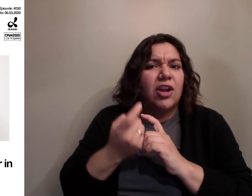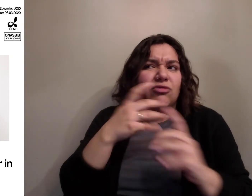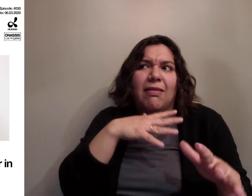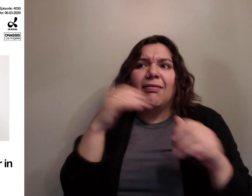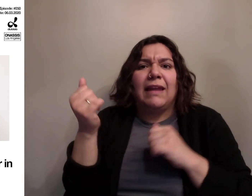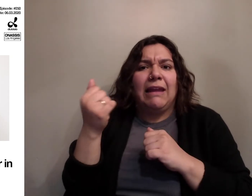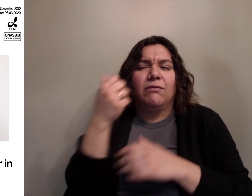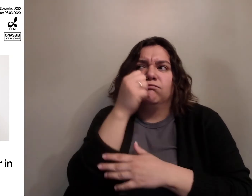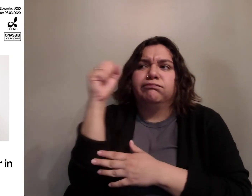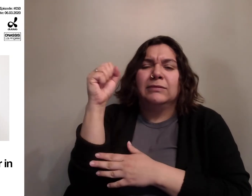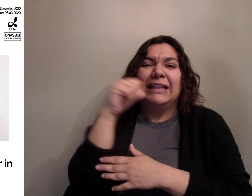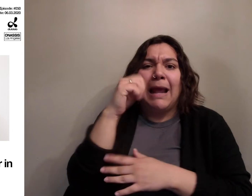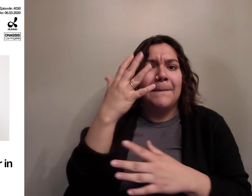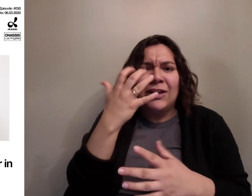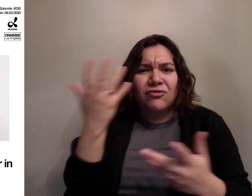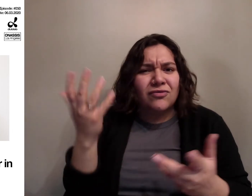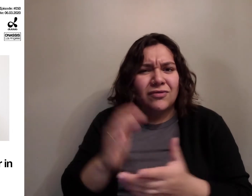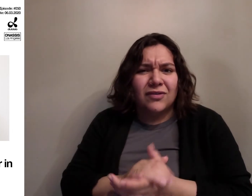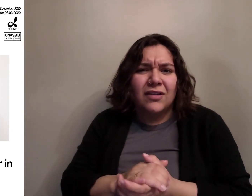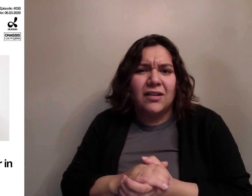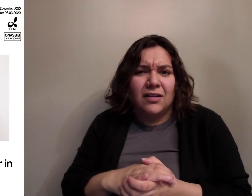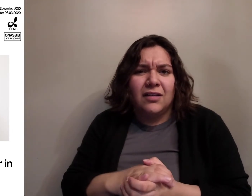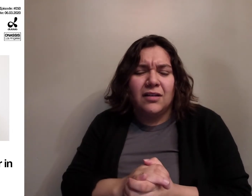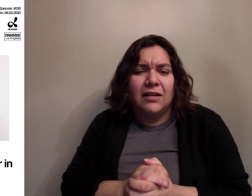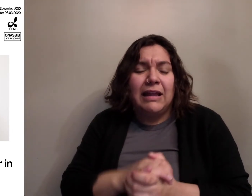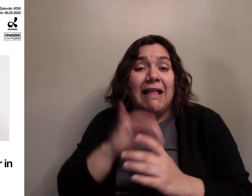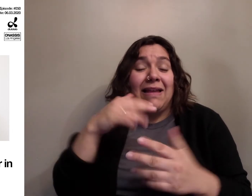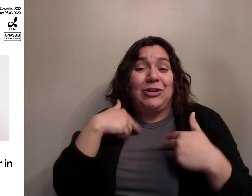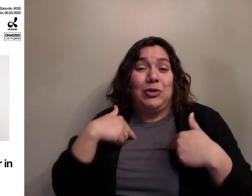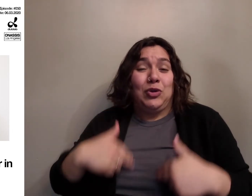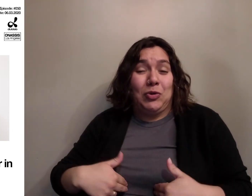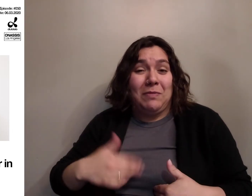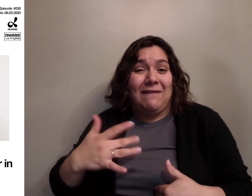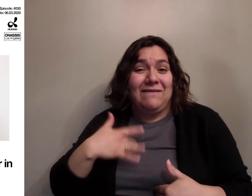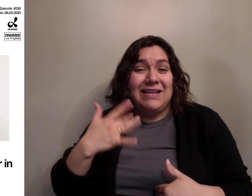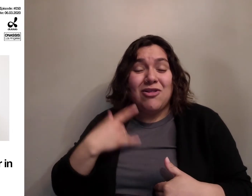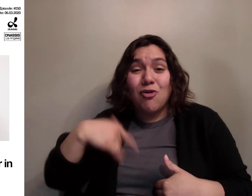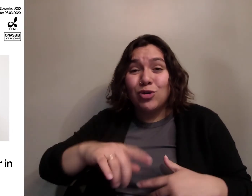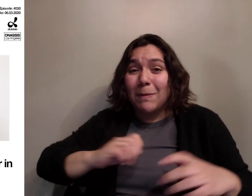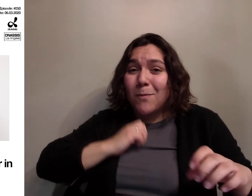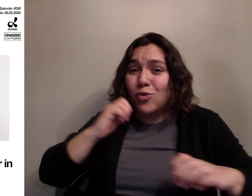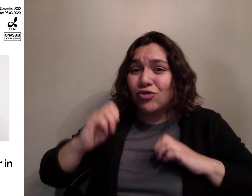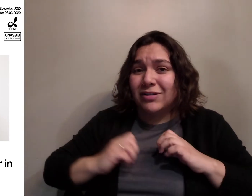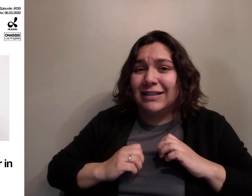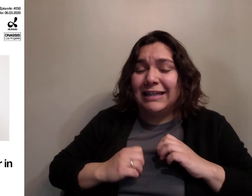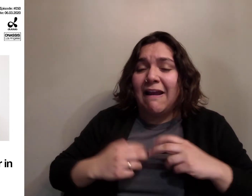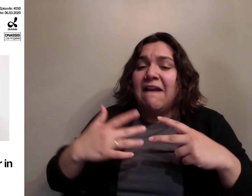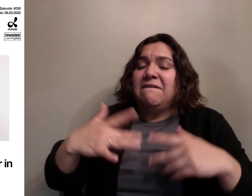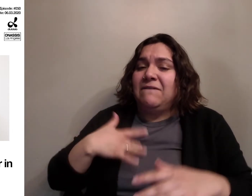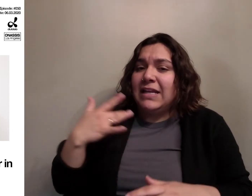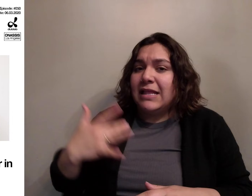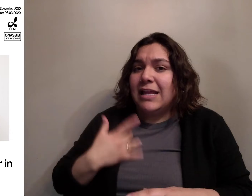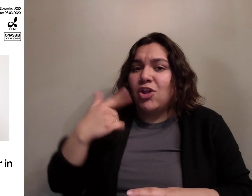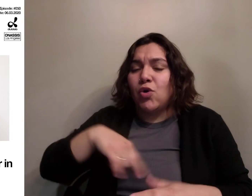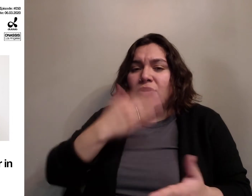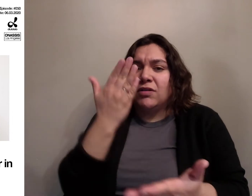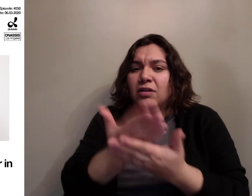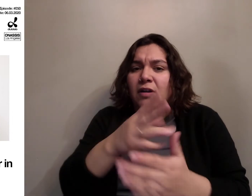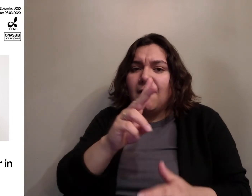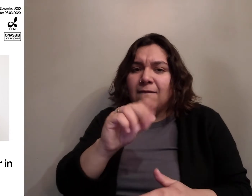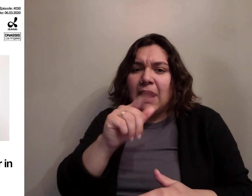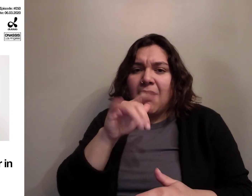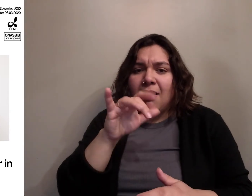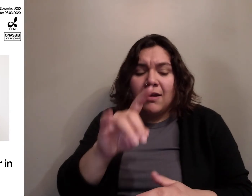to action, not want to go out and do something and not be angry. That's human feeling. Those